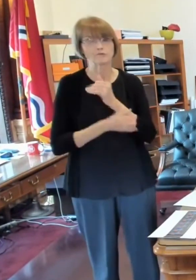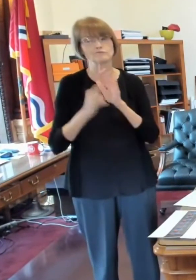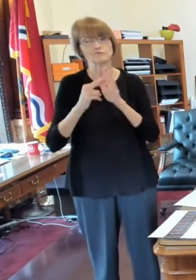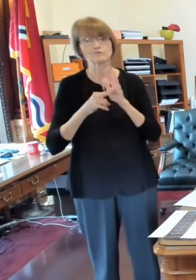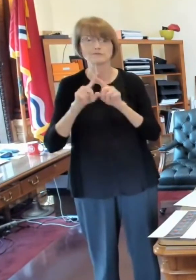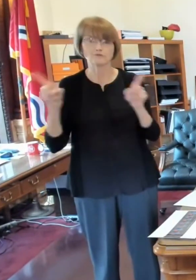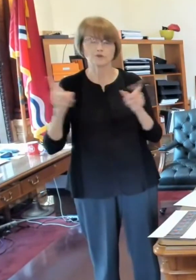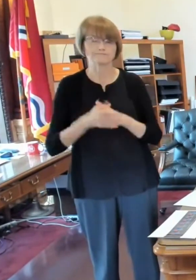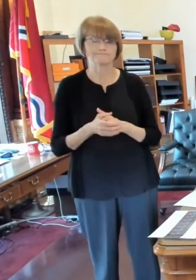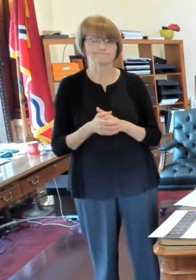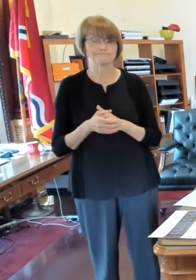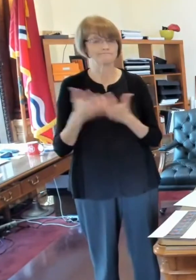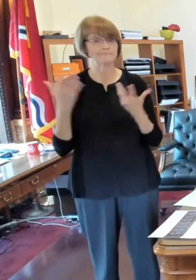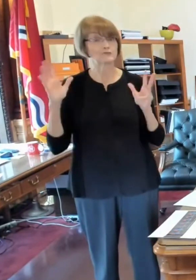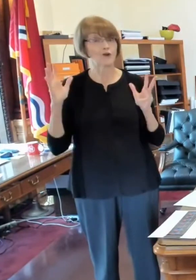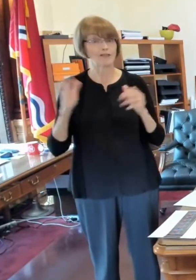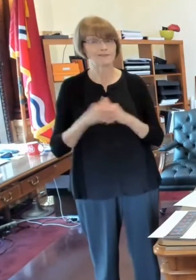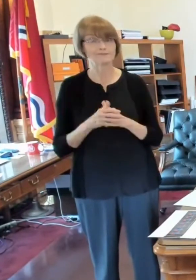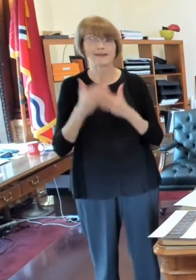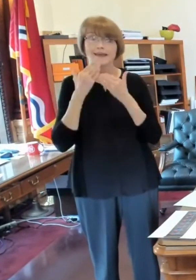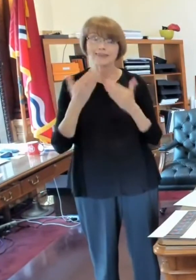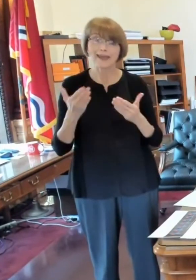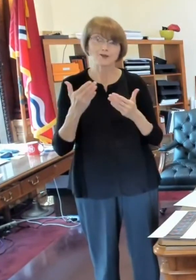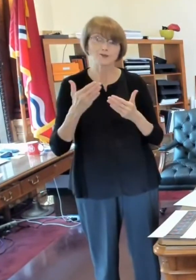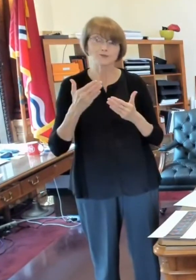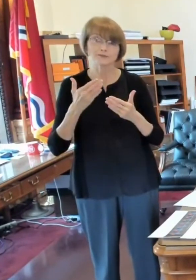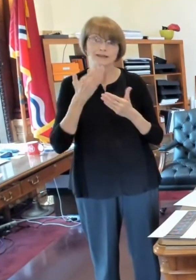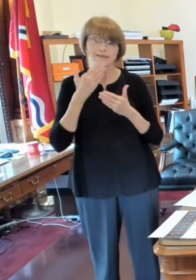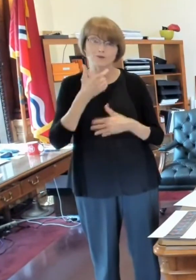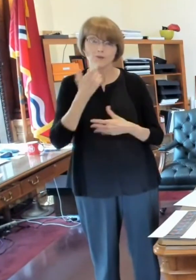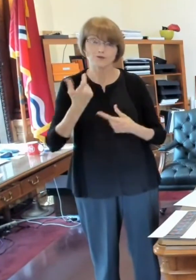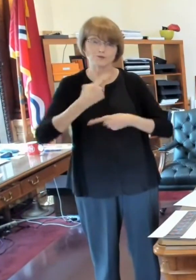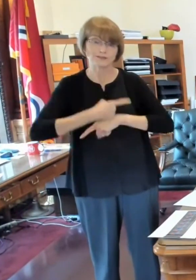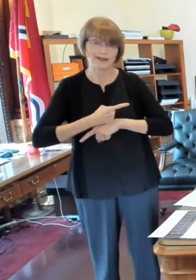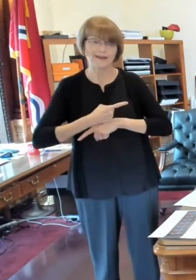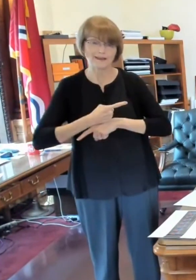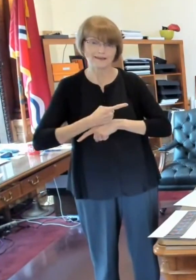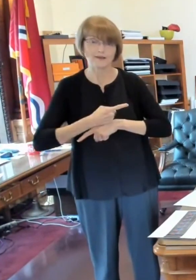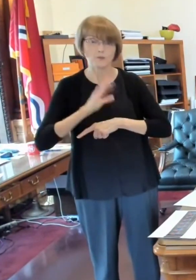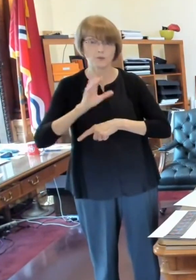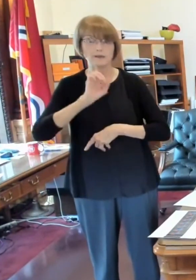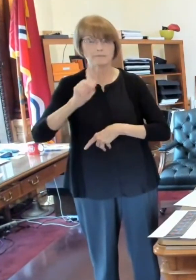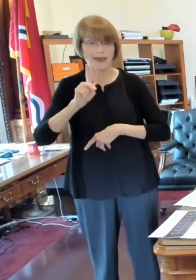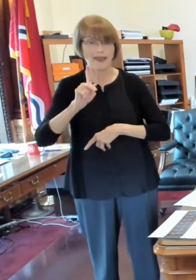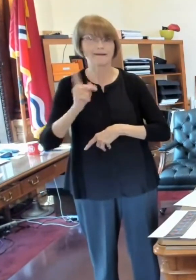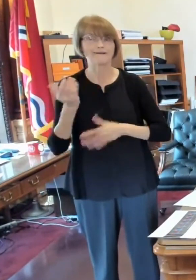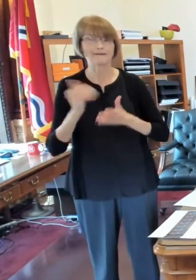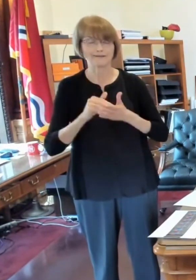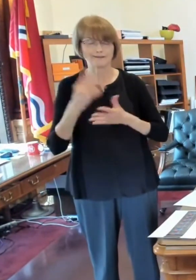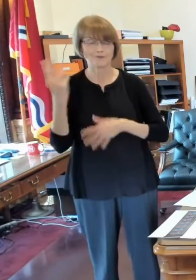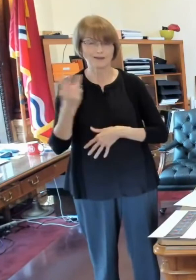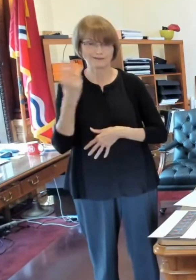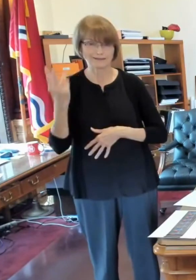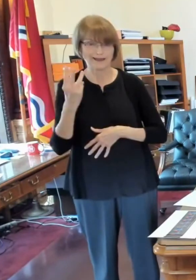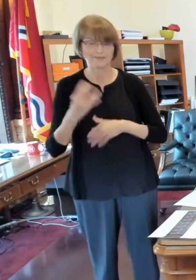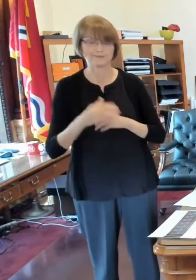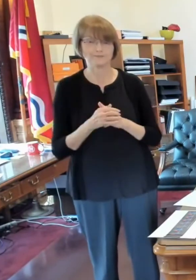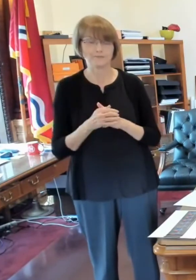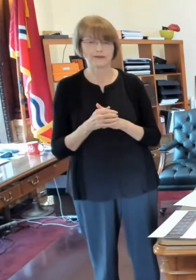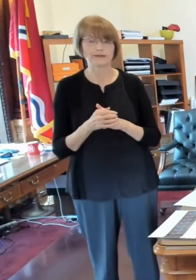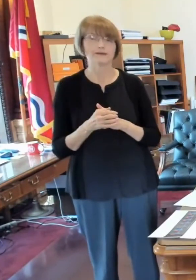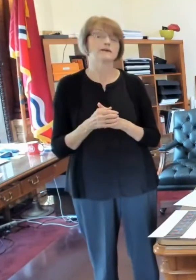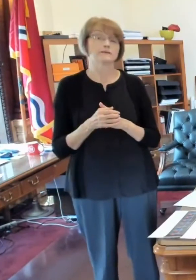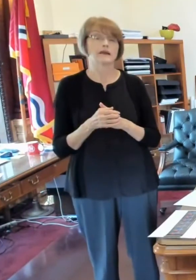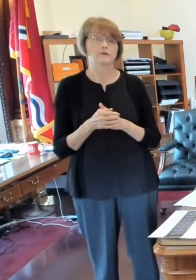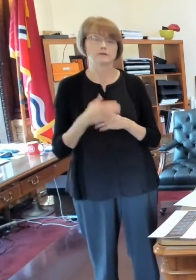time we have for today, Mayor. Good. Thank you all. Appreciate you being with us today, and we'll be back to visit with you on Wednesday. Let me just